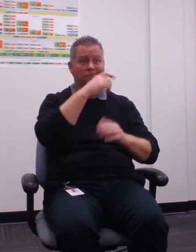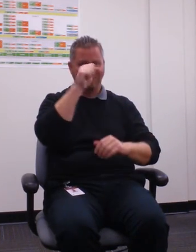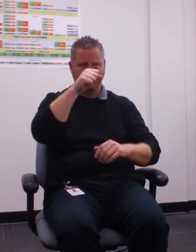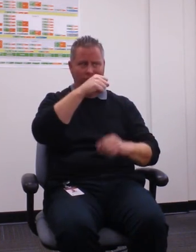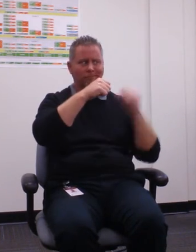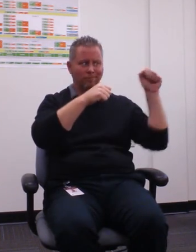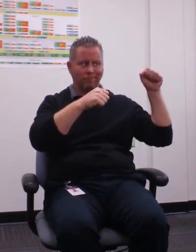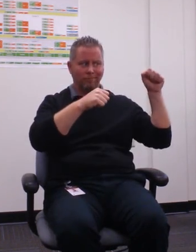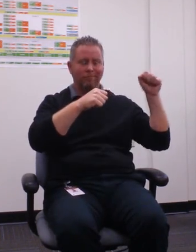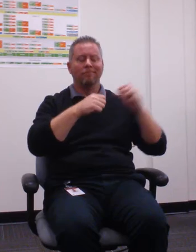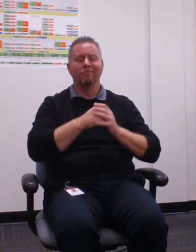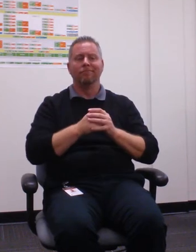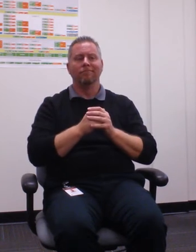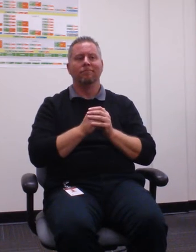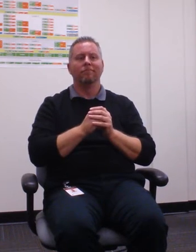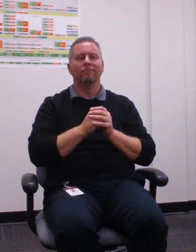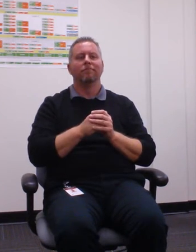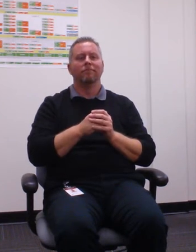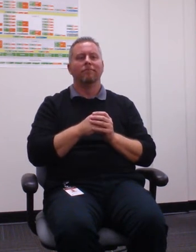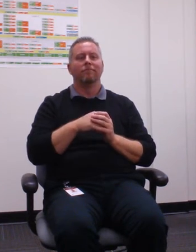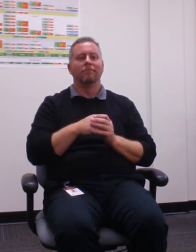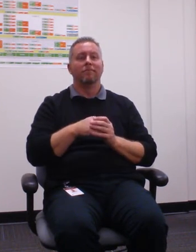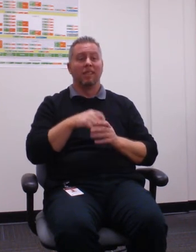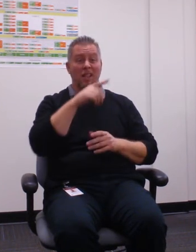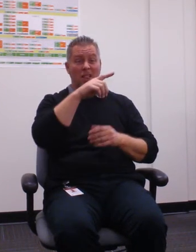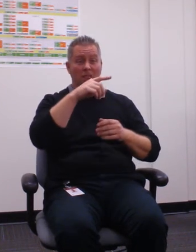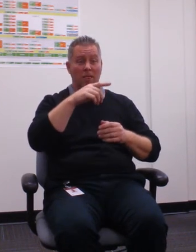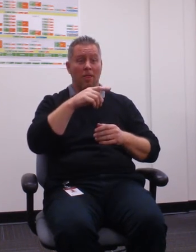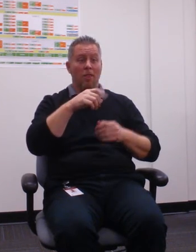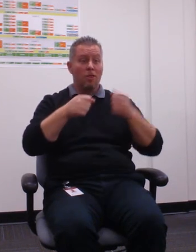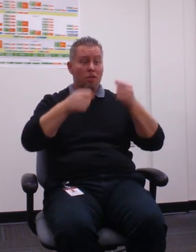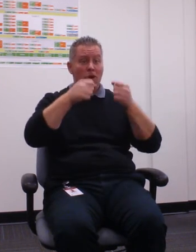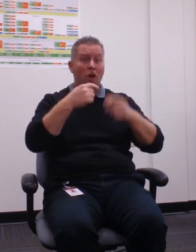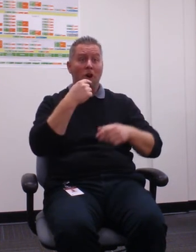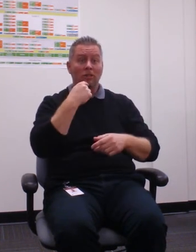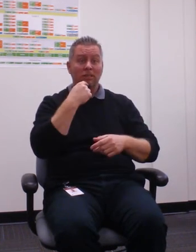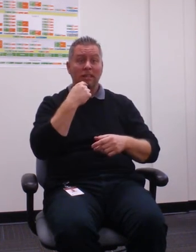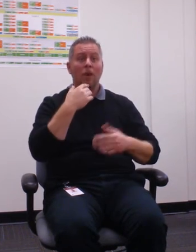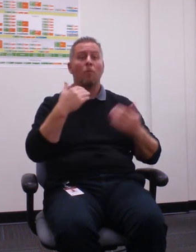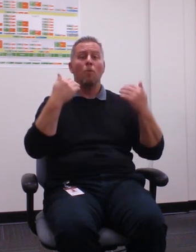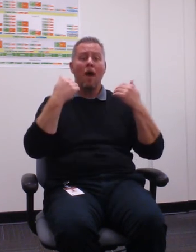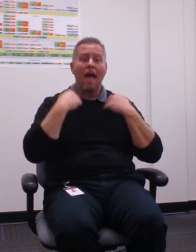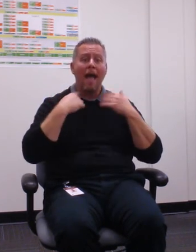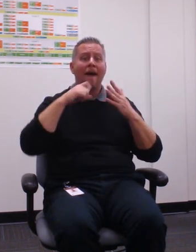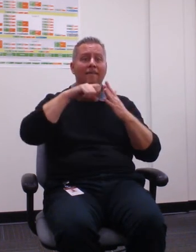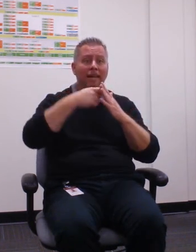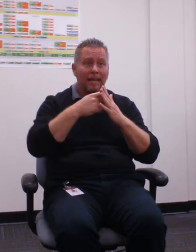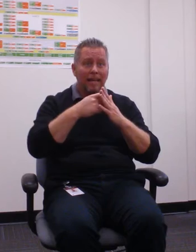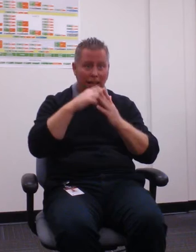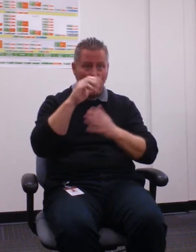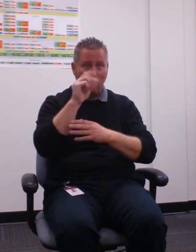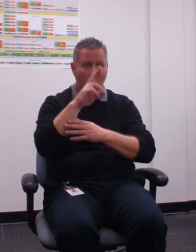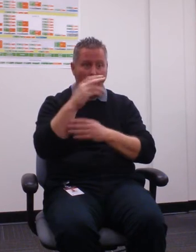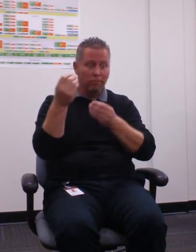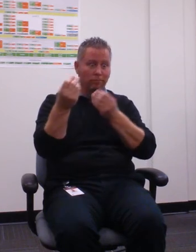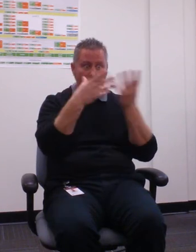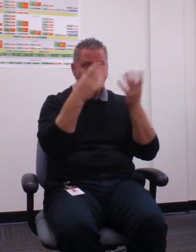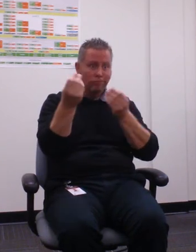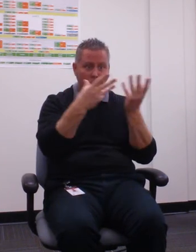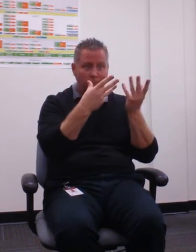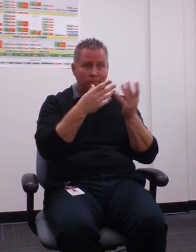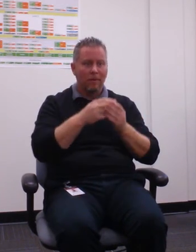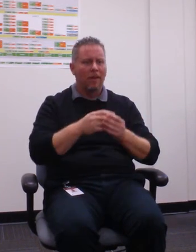because it said there is another key inside this passenger compartment. They